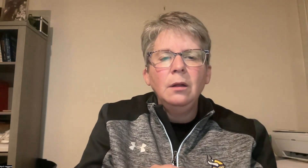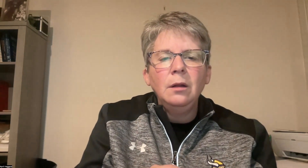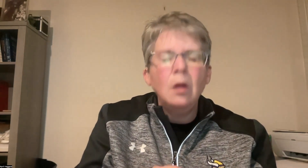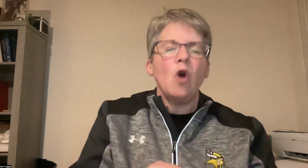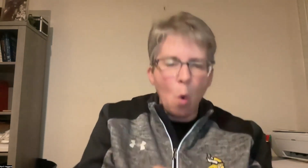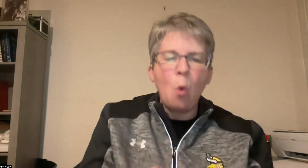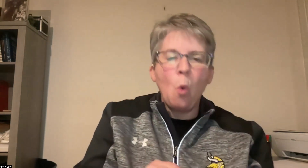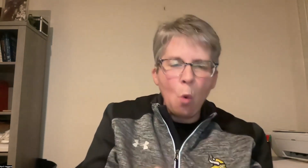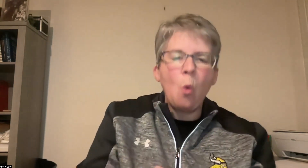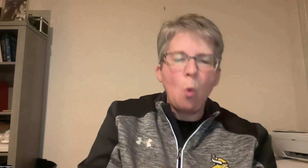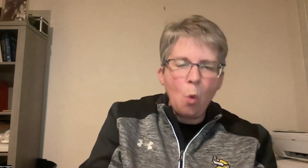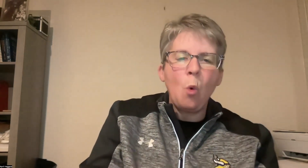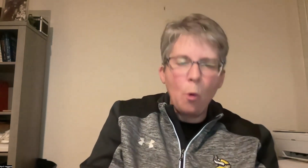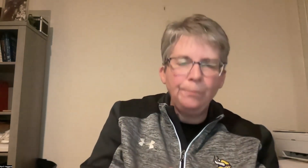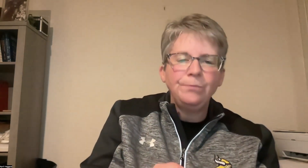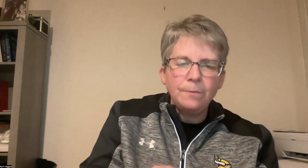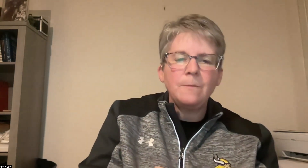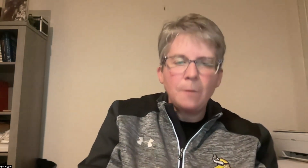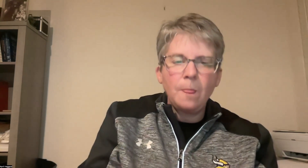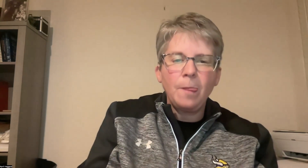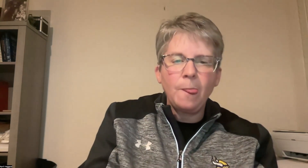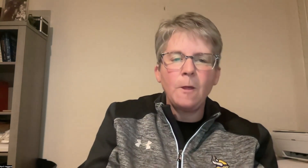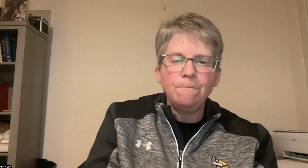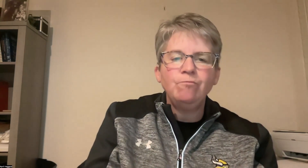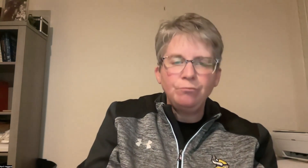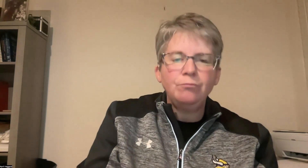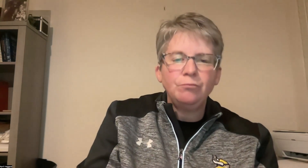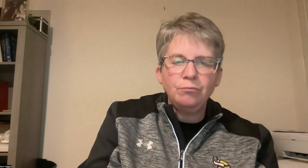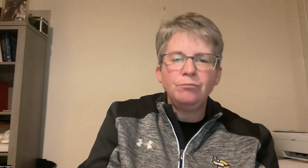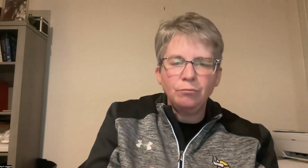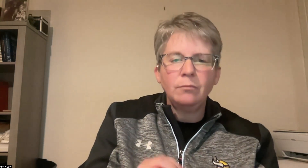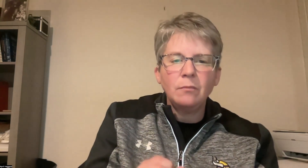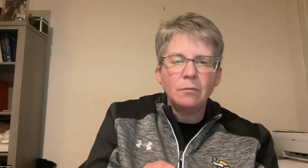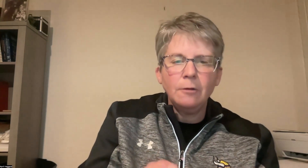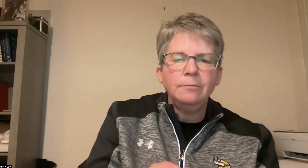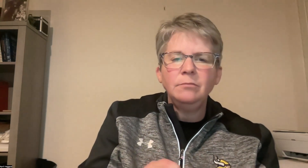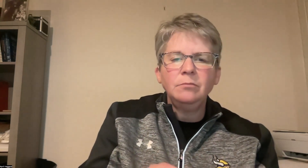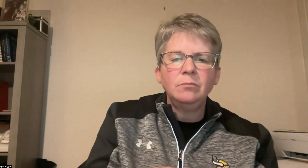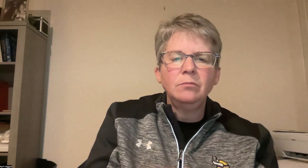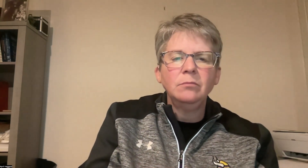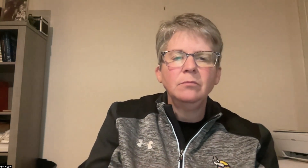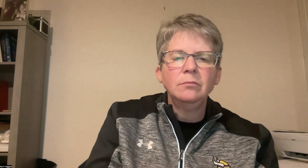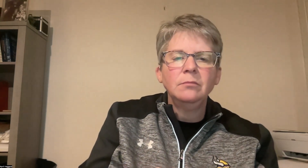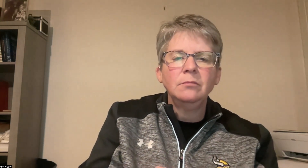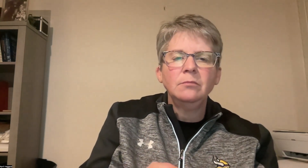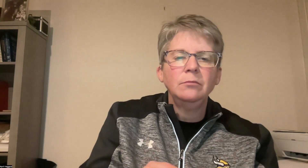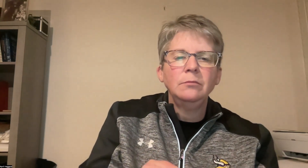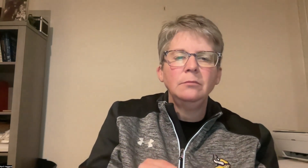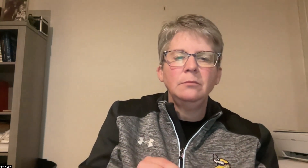with the website, you know, if it's ready for, you know, the work that we're going to have in